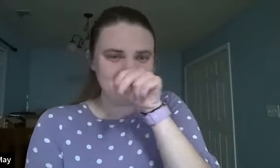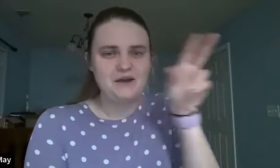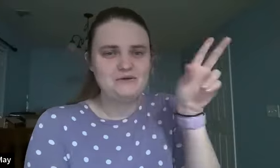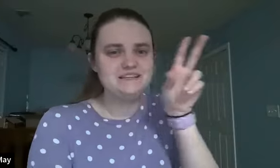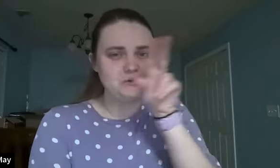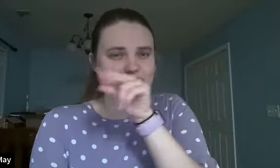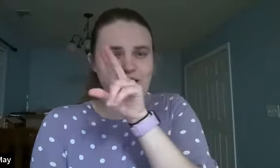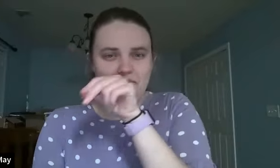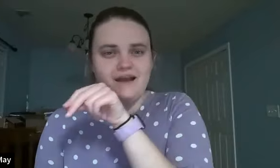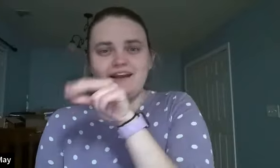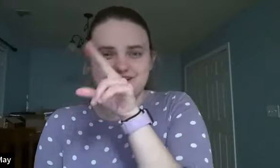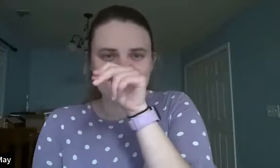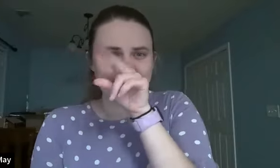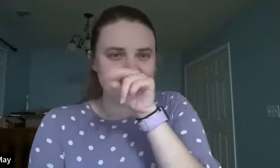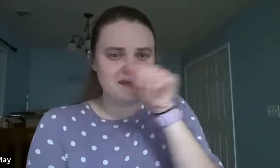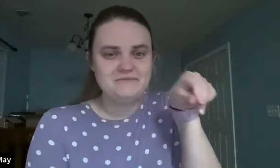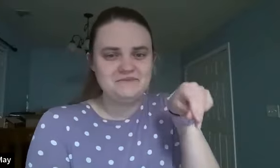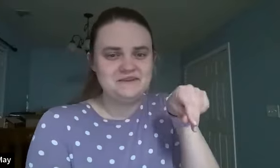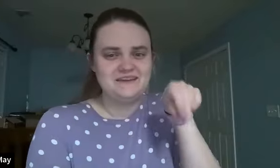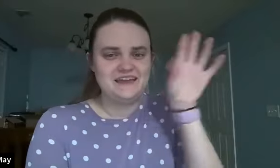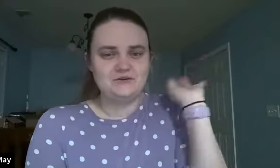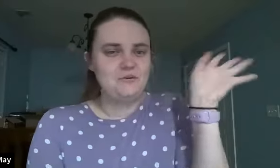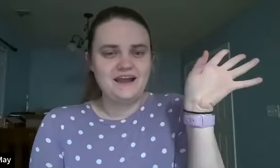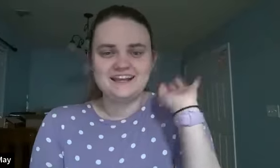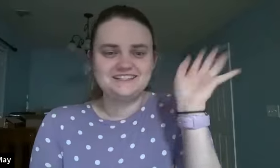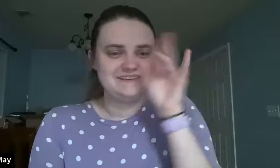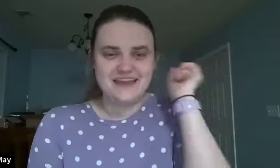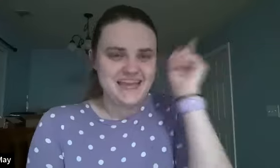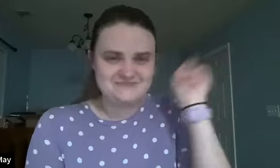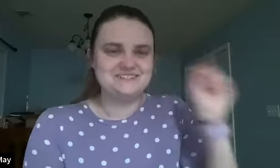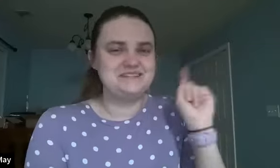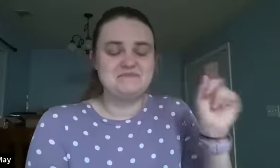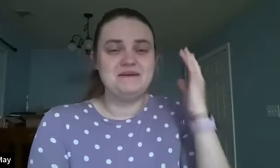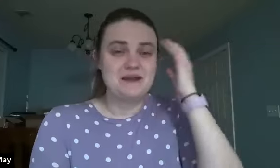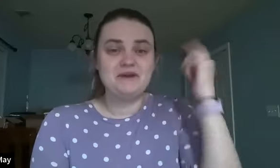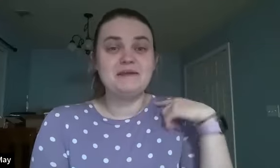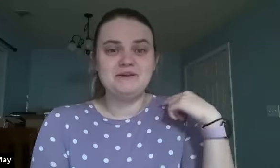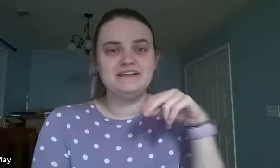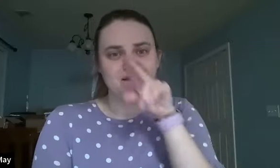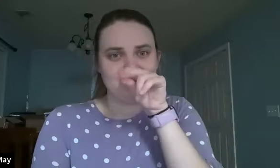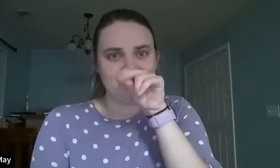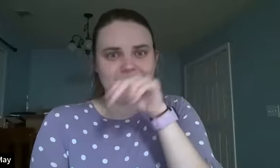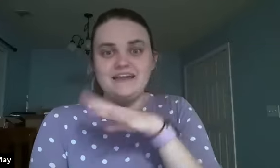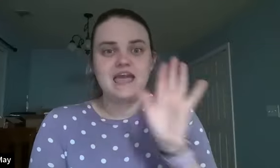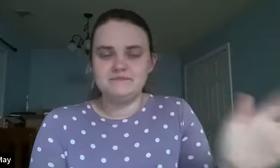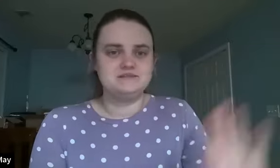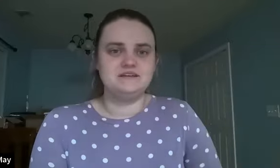I always think quack, quack, quack. I just hope y'all know that. I don't know why. I just think of that every single time. And in my brain, I'm hearing it like quack, quack, quack. And it makes me